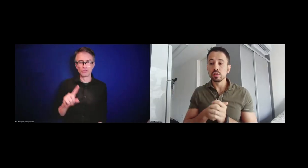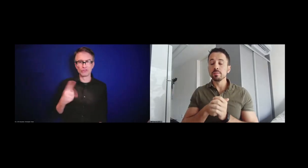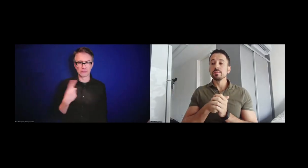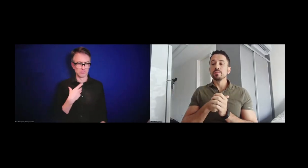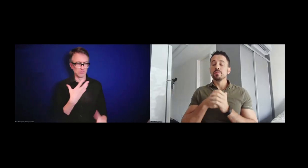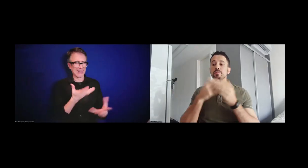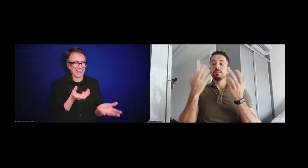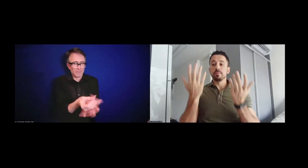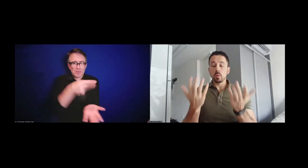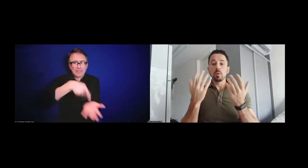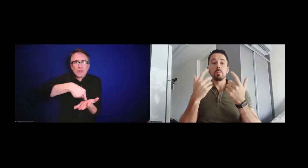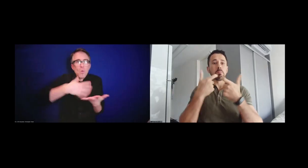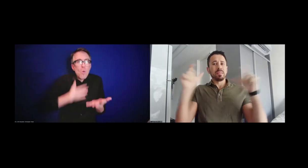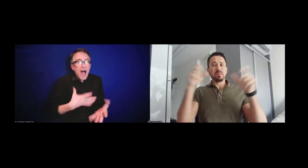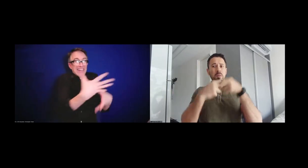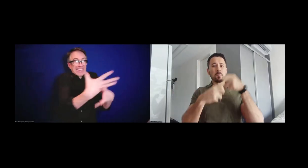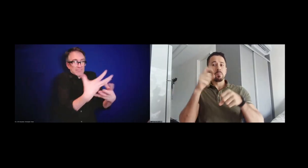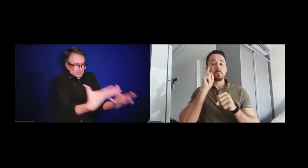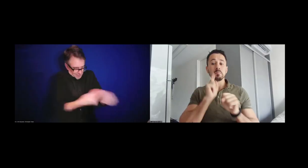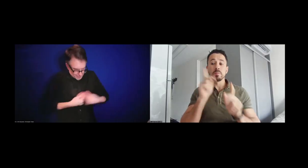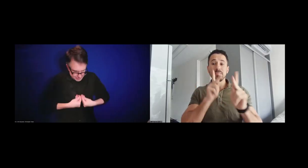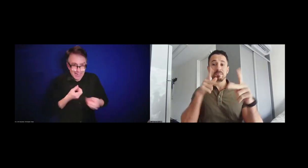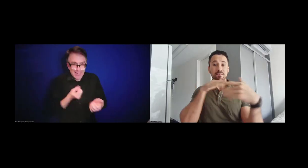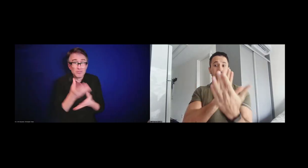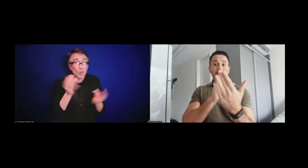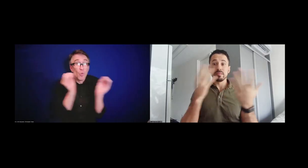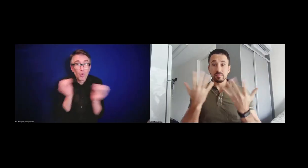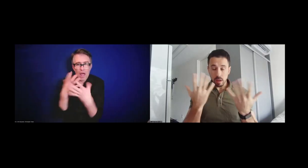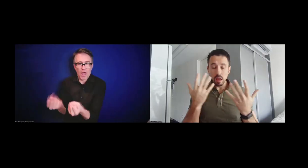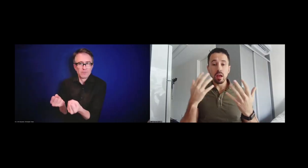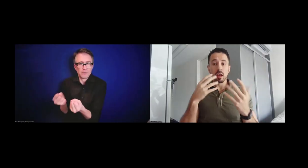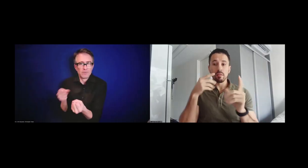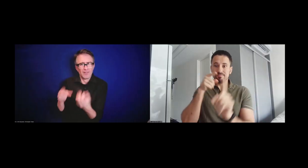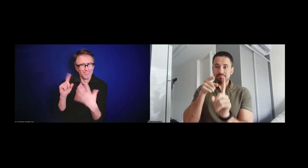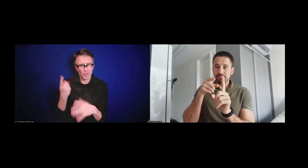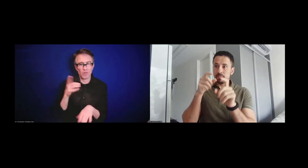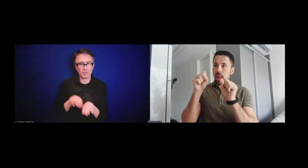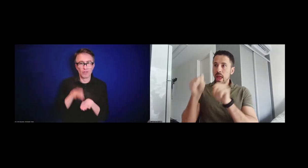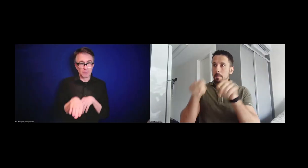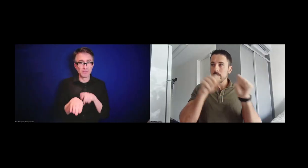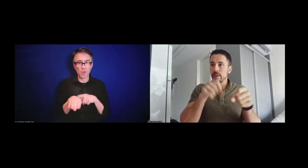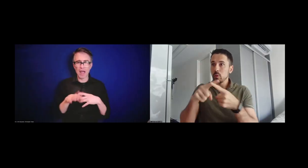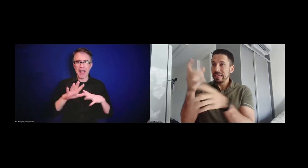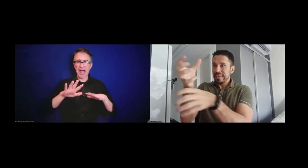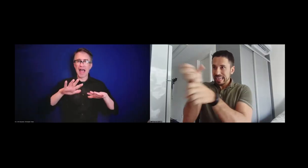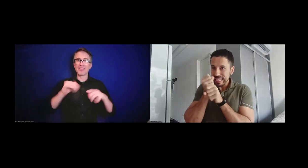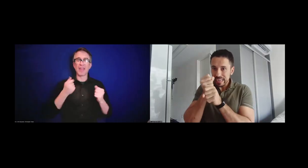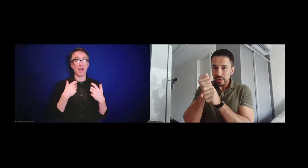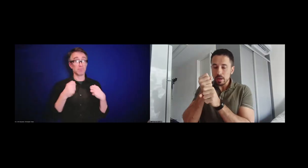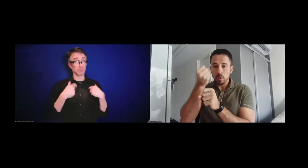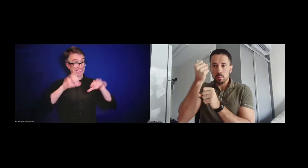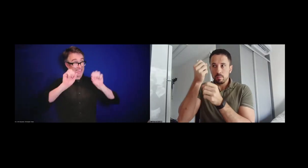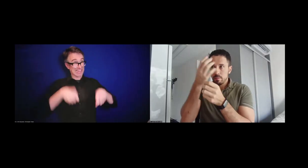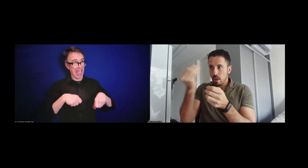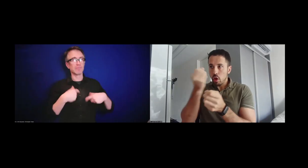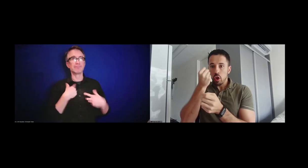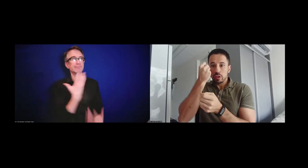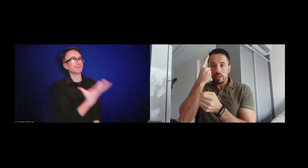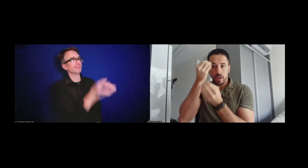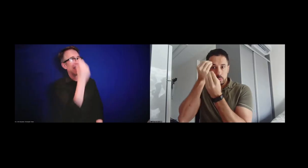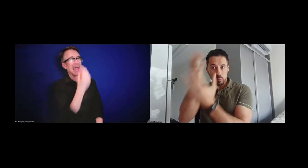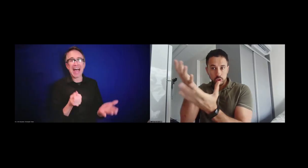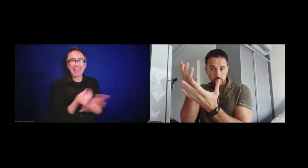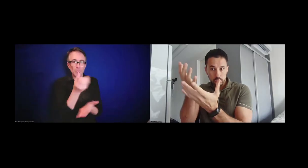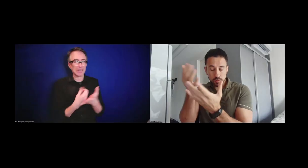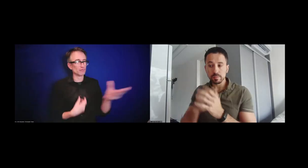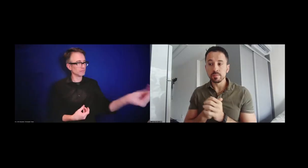to get the information and then to actually share what the systematic barriers are. So the issues that we were seeing and what they face is their ability to